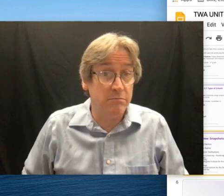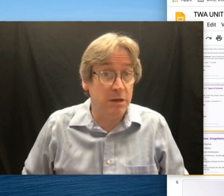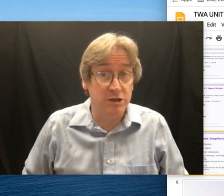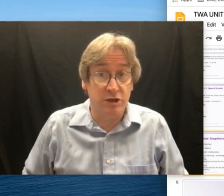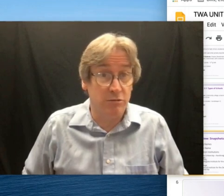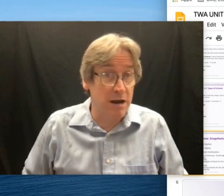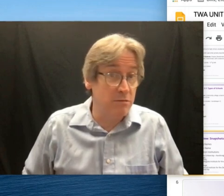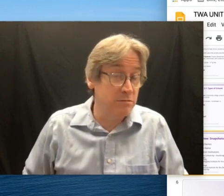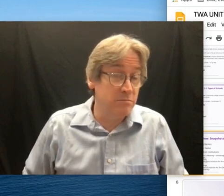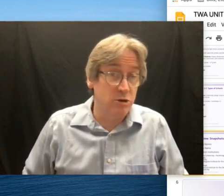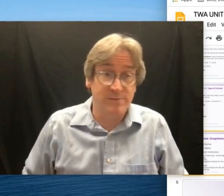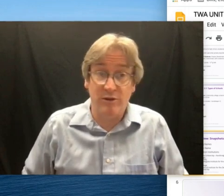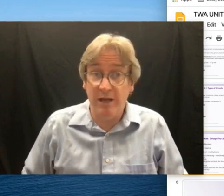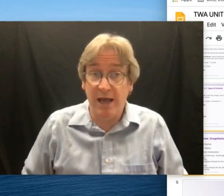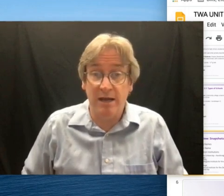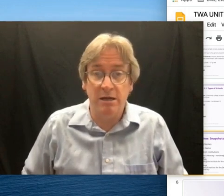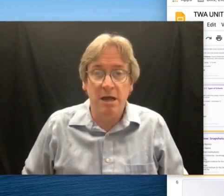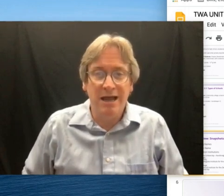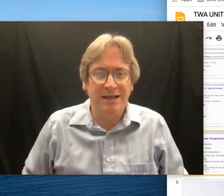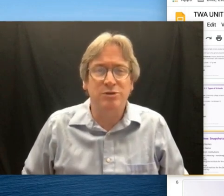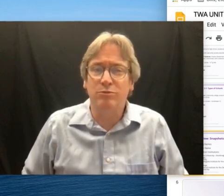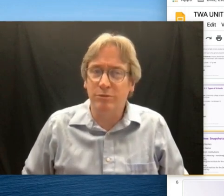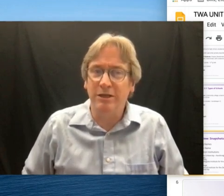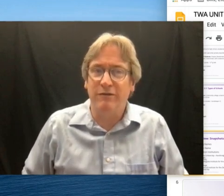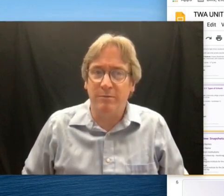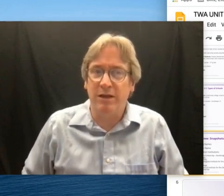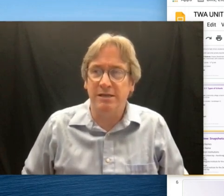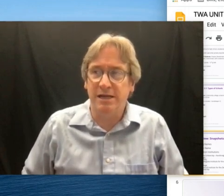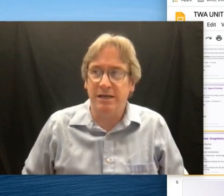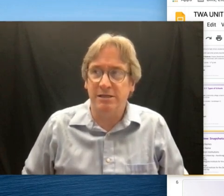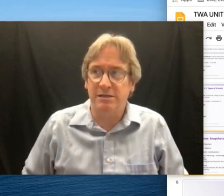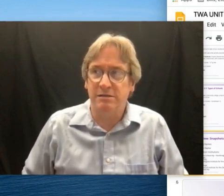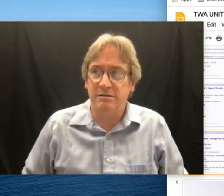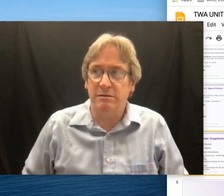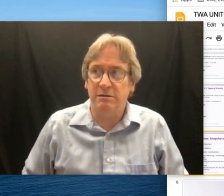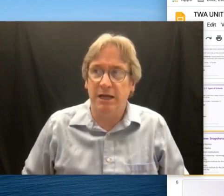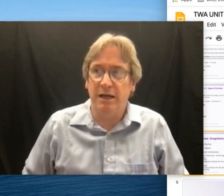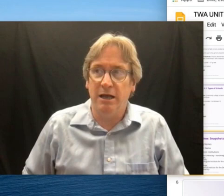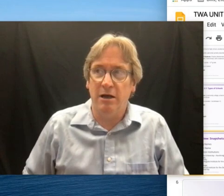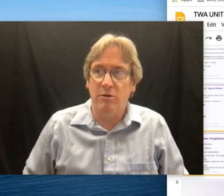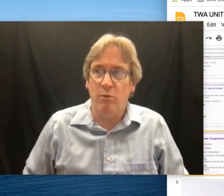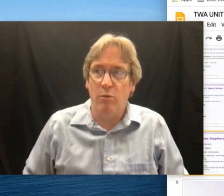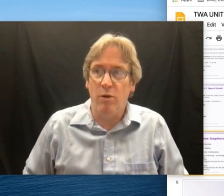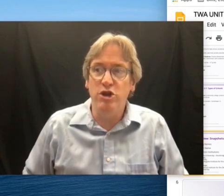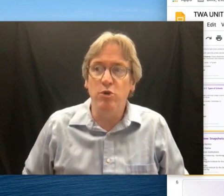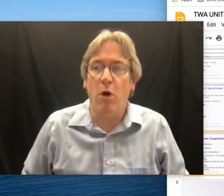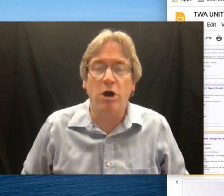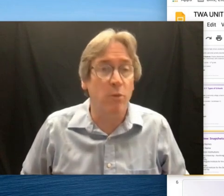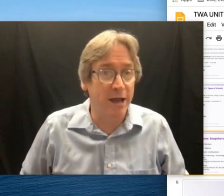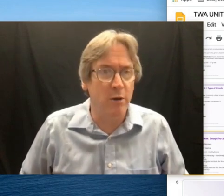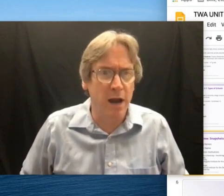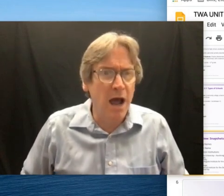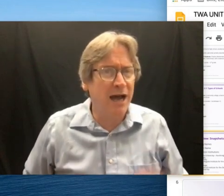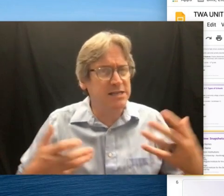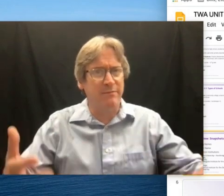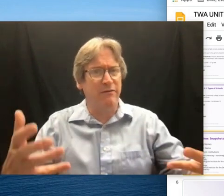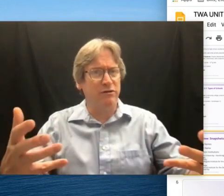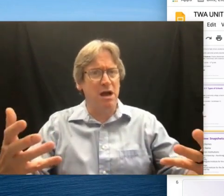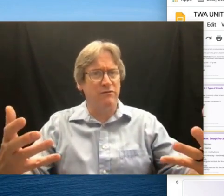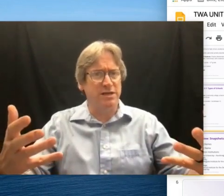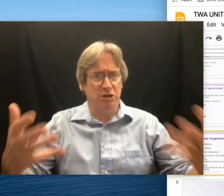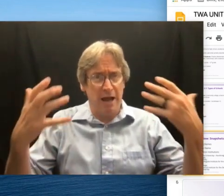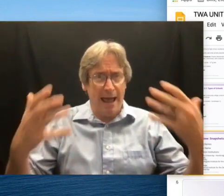Gallaudet and just look around, go spend the weekend. It's a really fun place, and it's when you walk away going, I